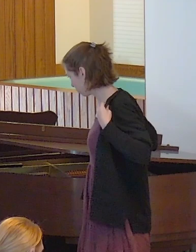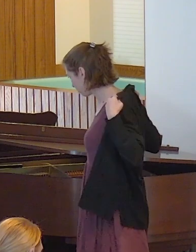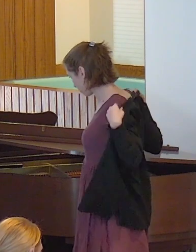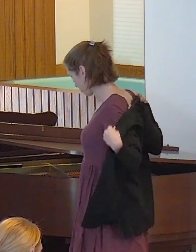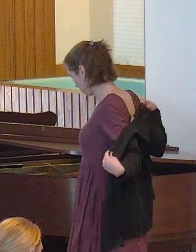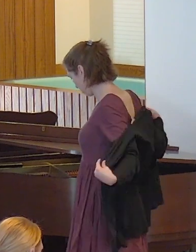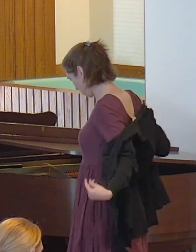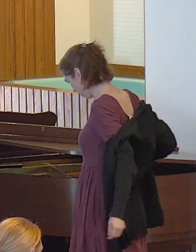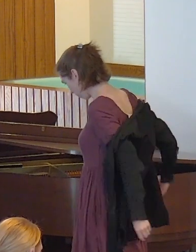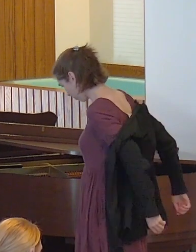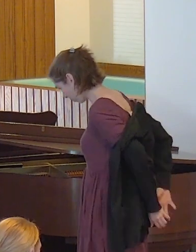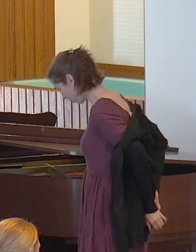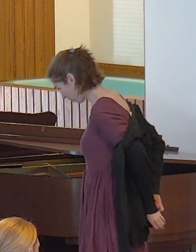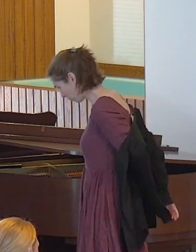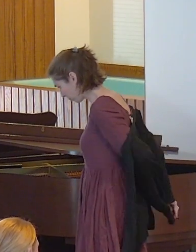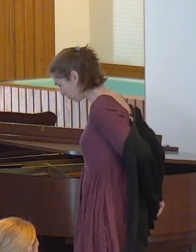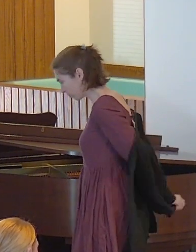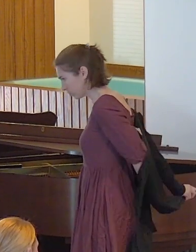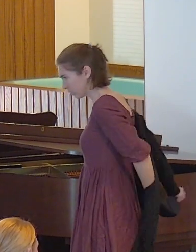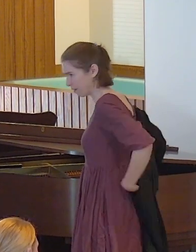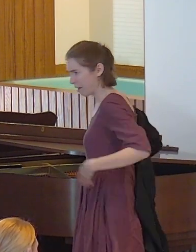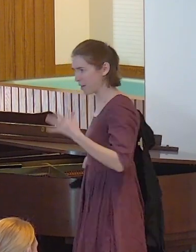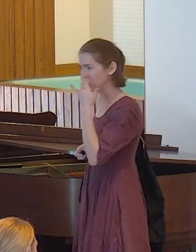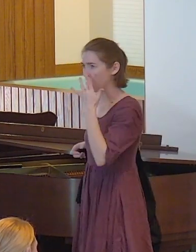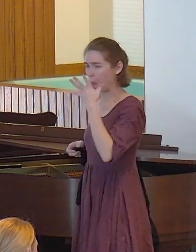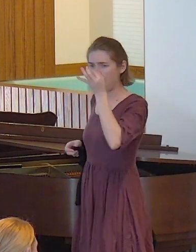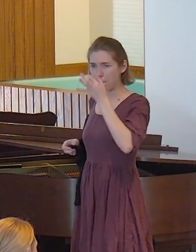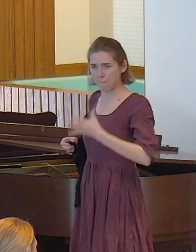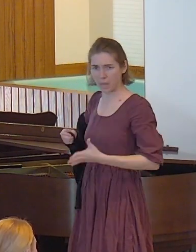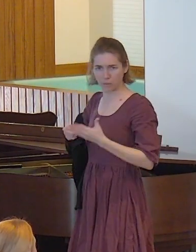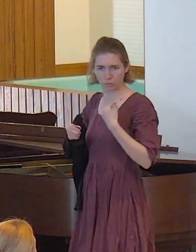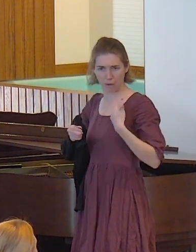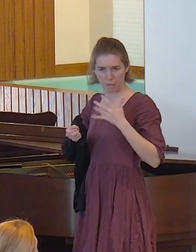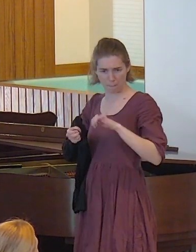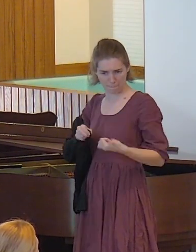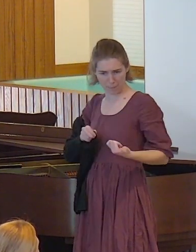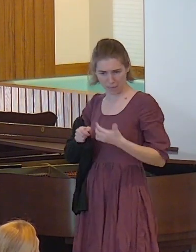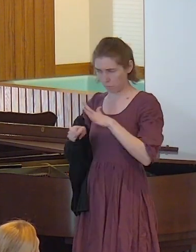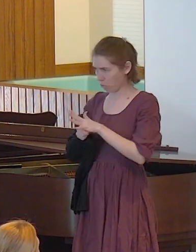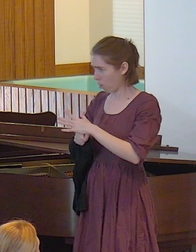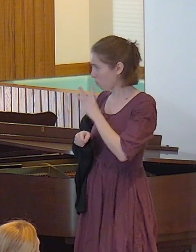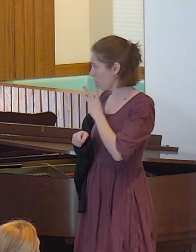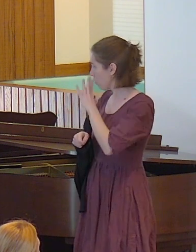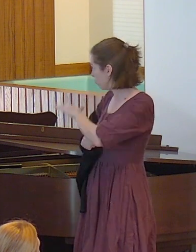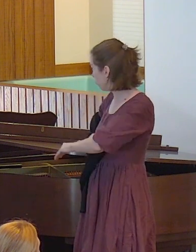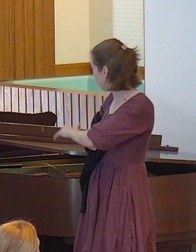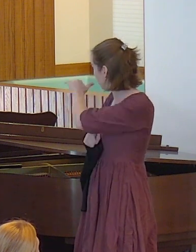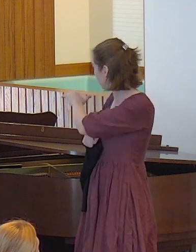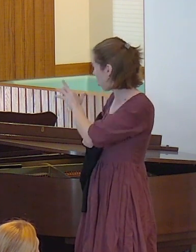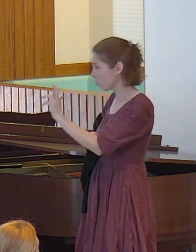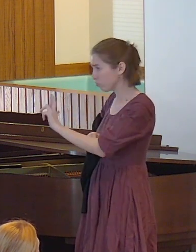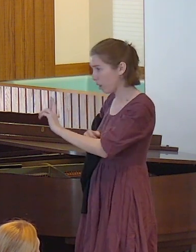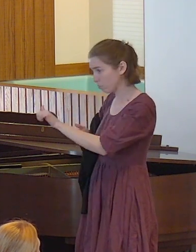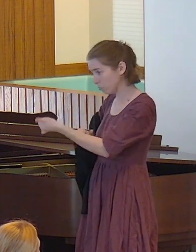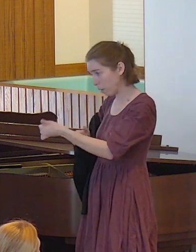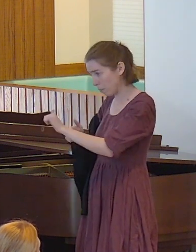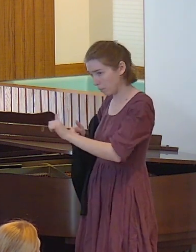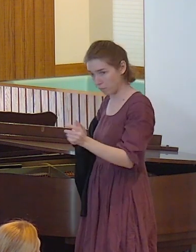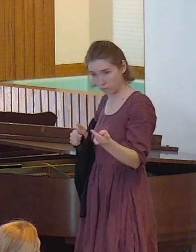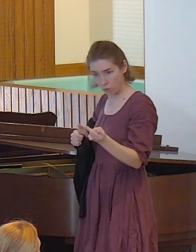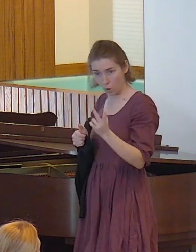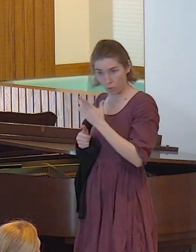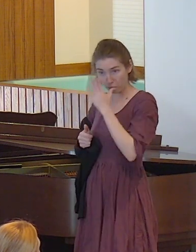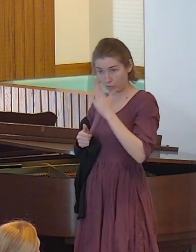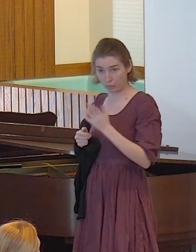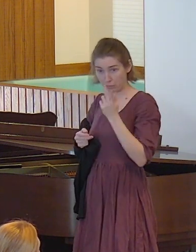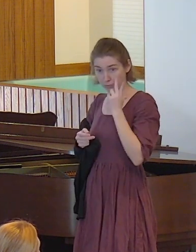And so you could ask, why would the pastor have the baptistry full and ready to baptize these people when we